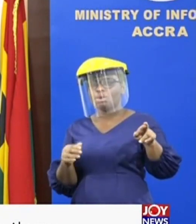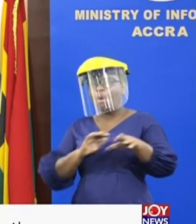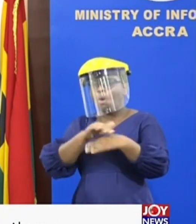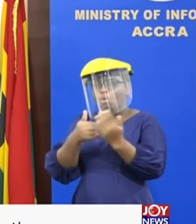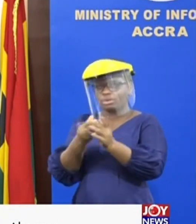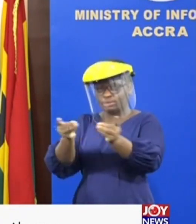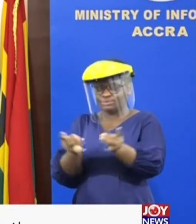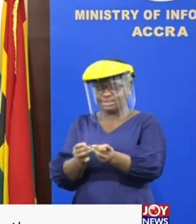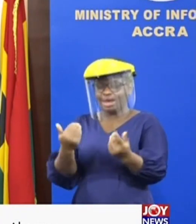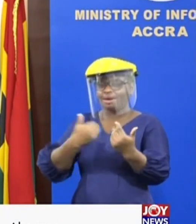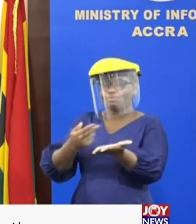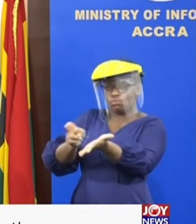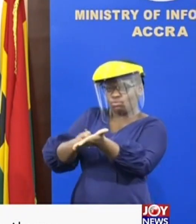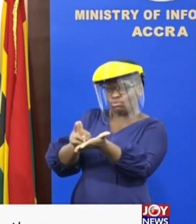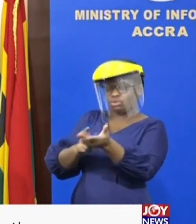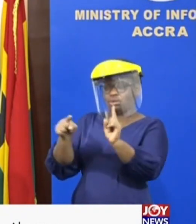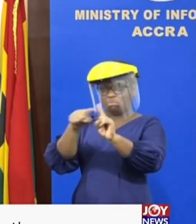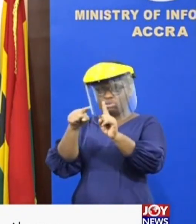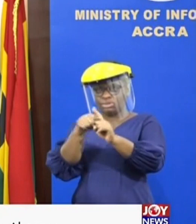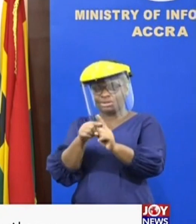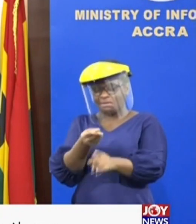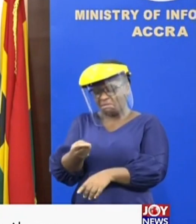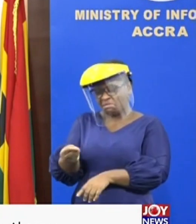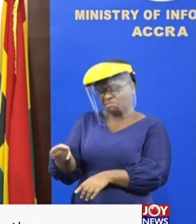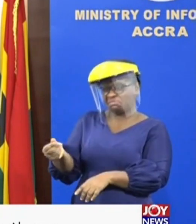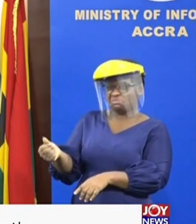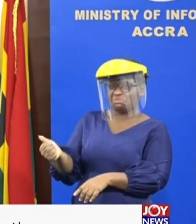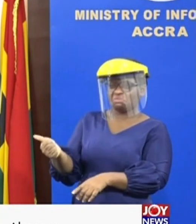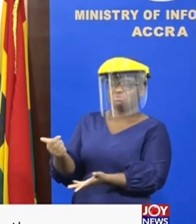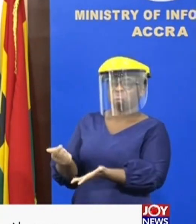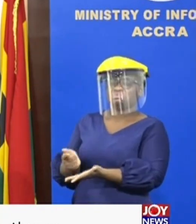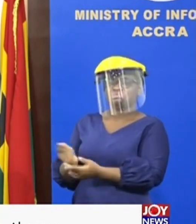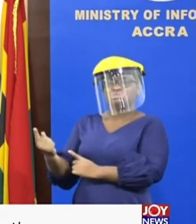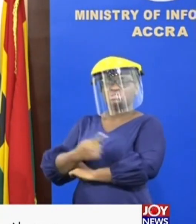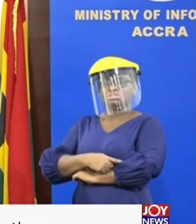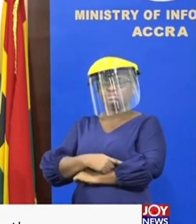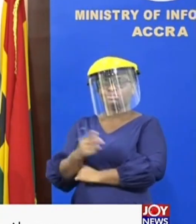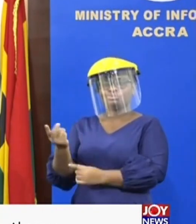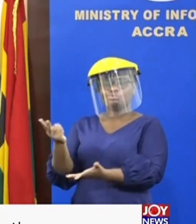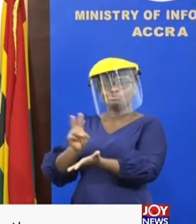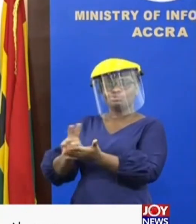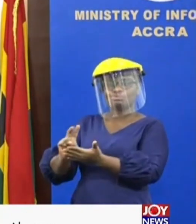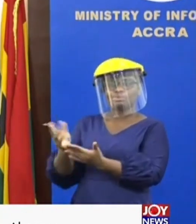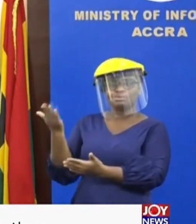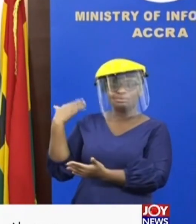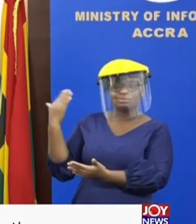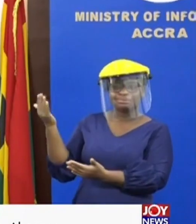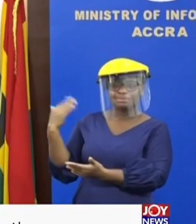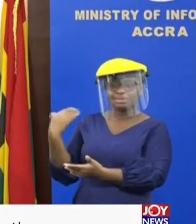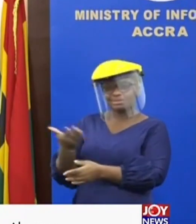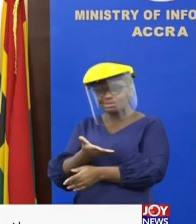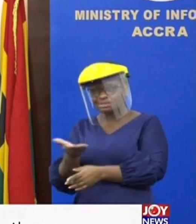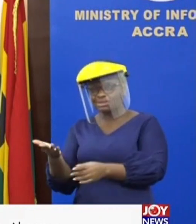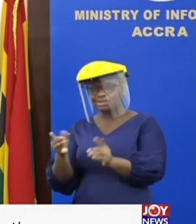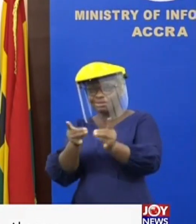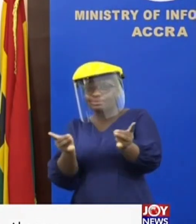case. And you can see that in the last few current reports of which about 2 weeks over, these are